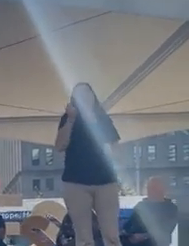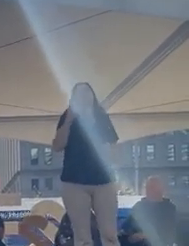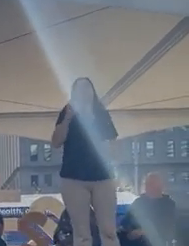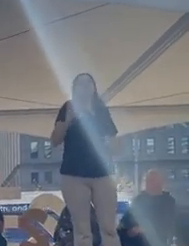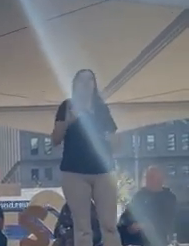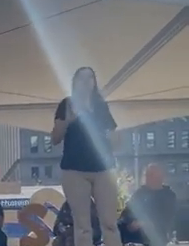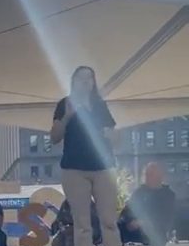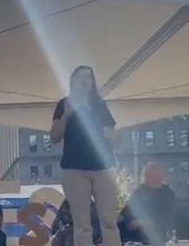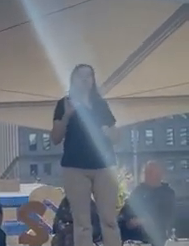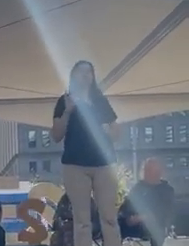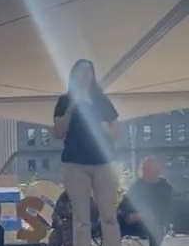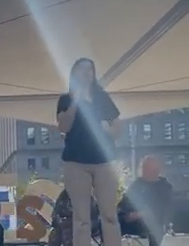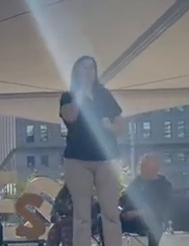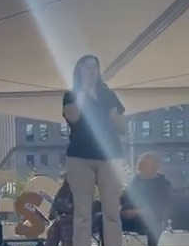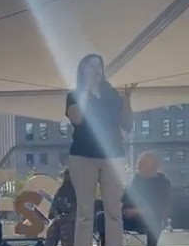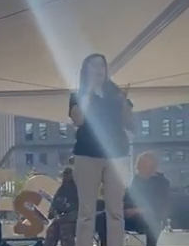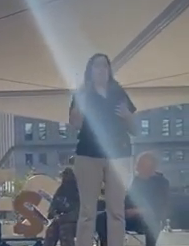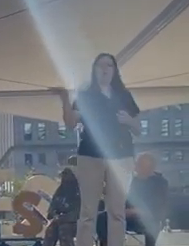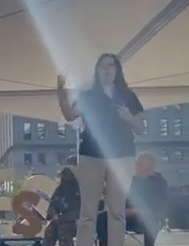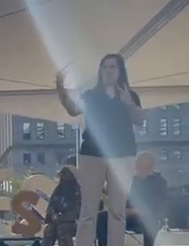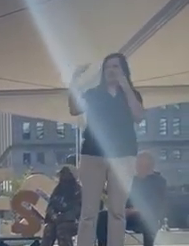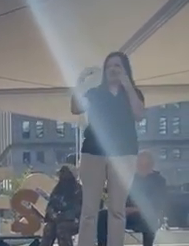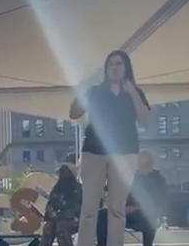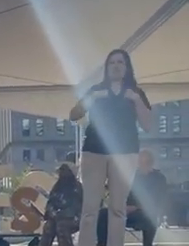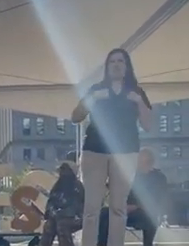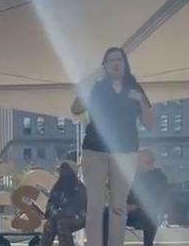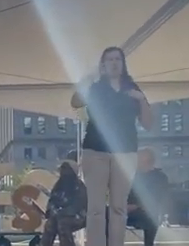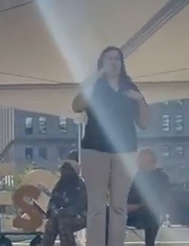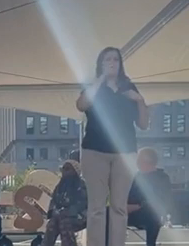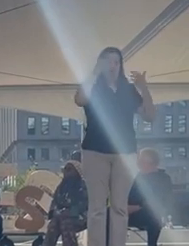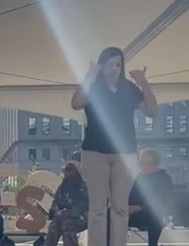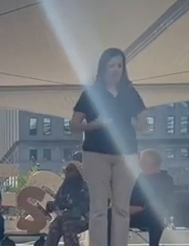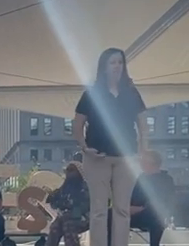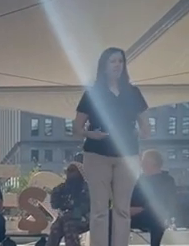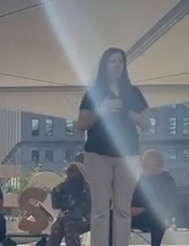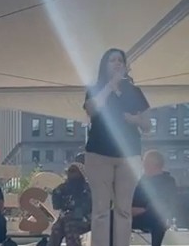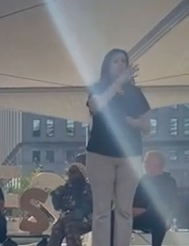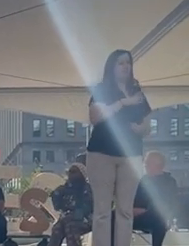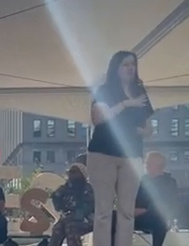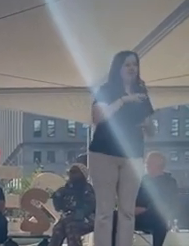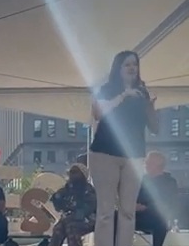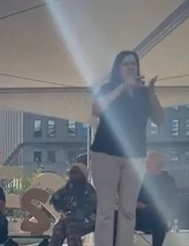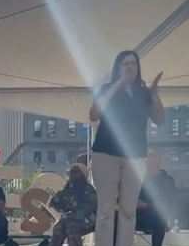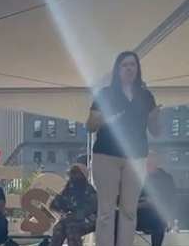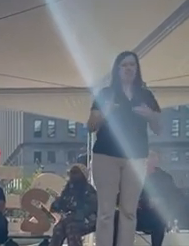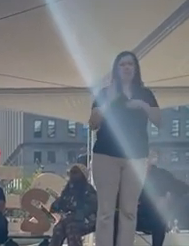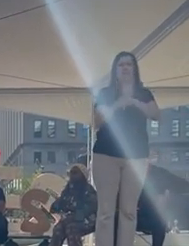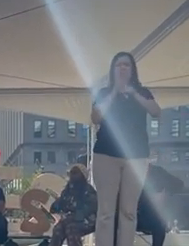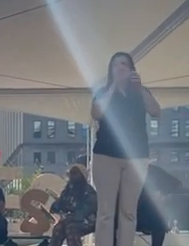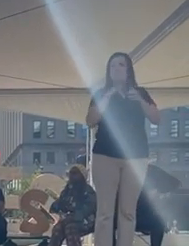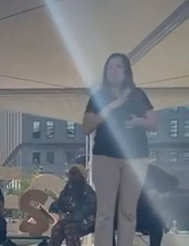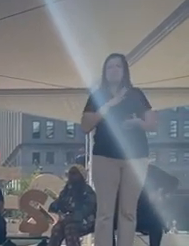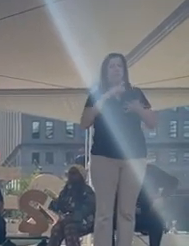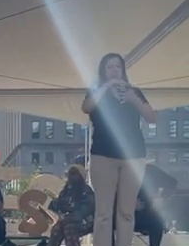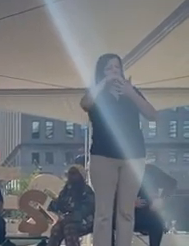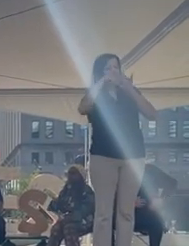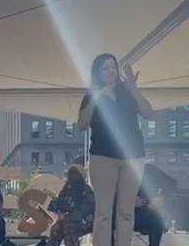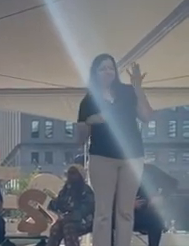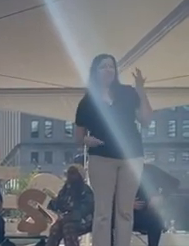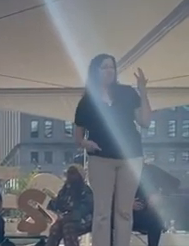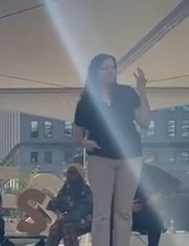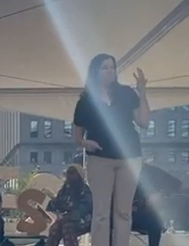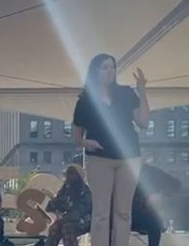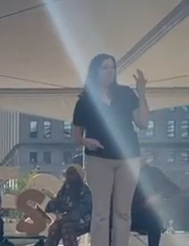to be seen for all of who I was, a woman, a dancer, a businesswoman, and much